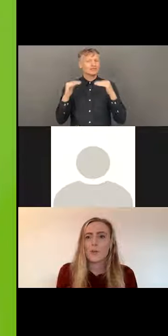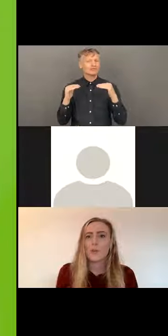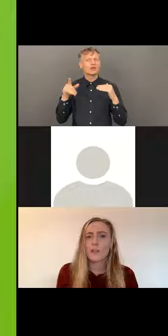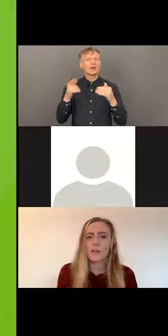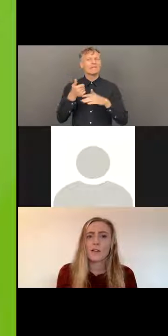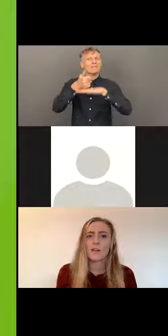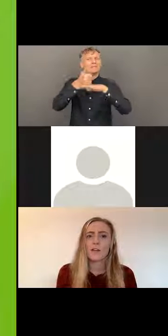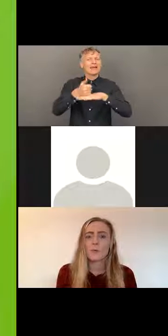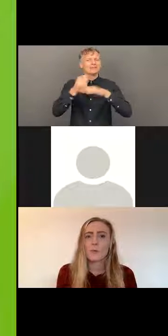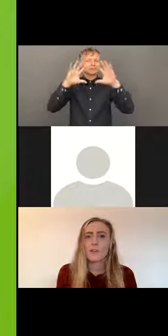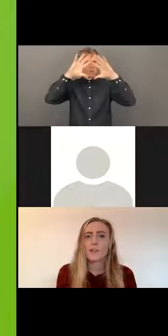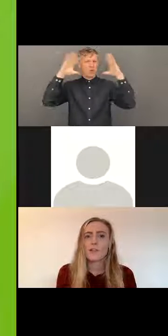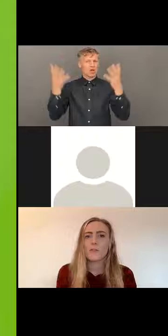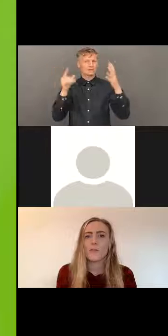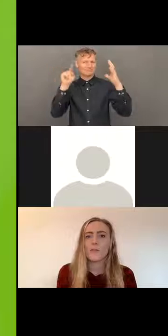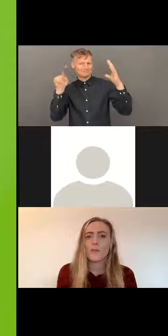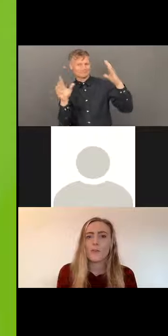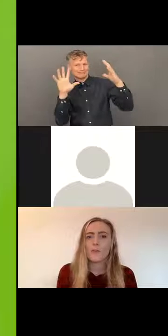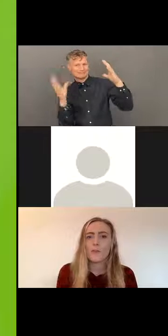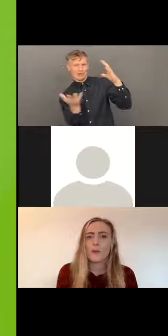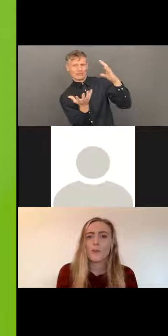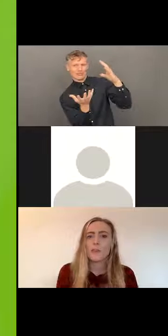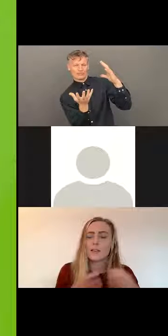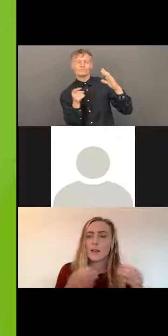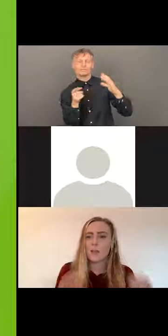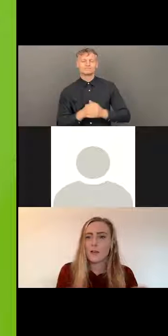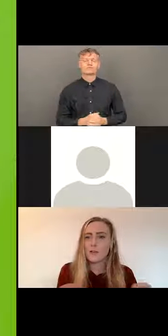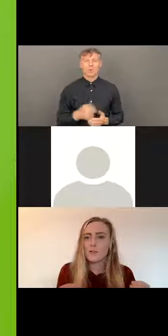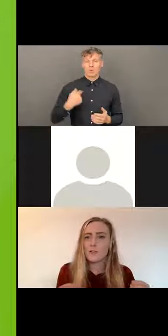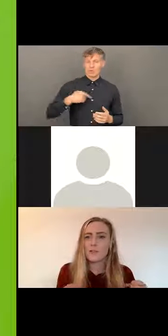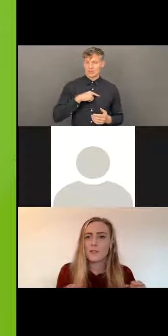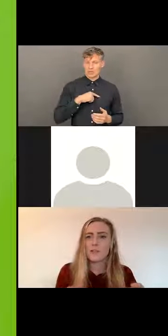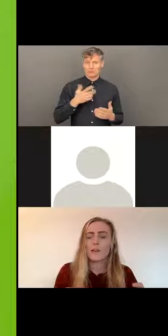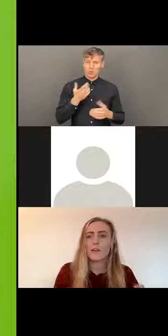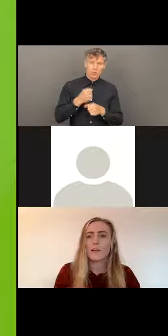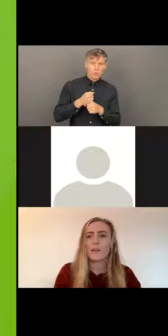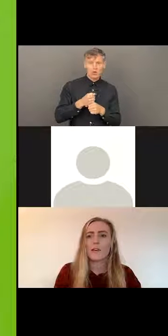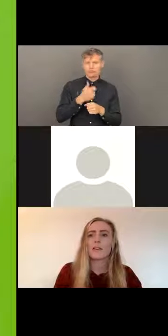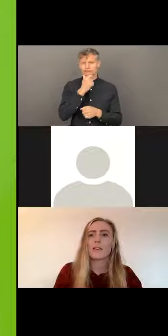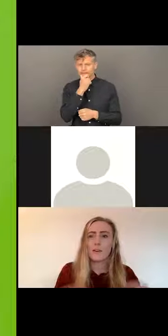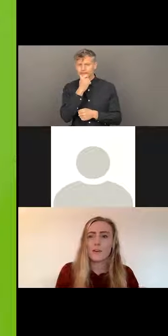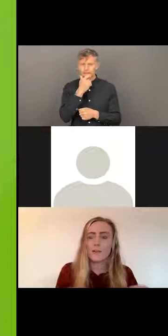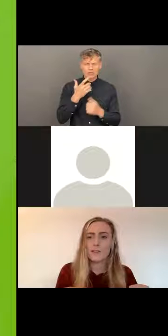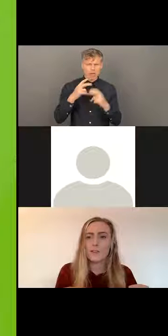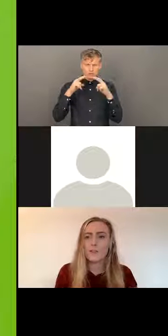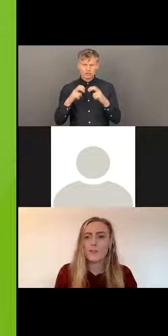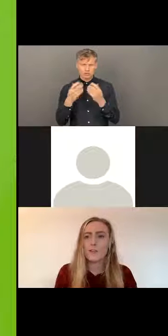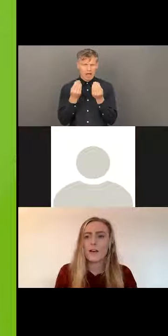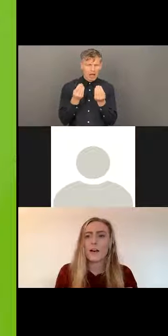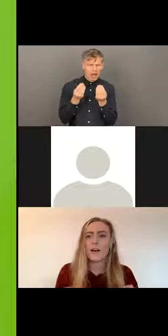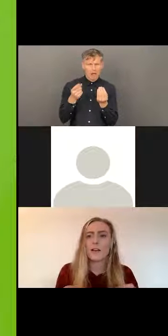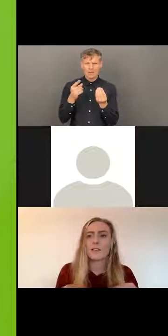We were looking at the process of how to create mapping tools that guide